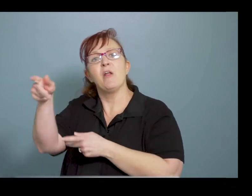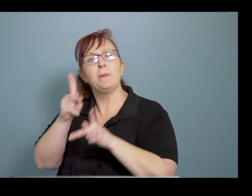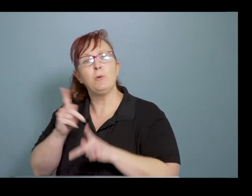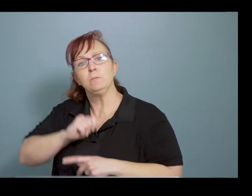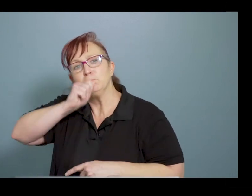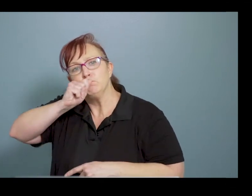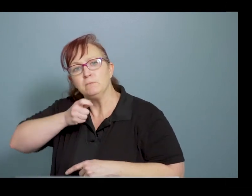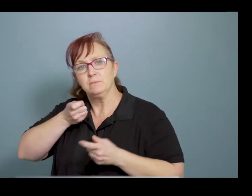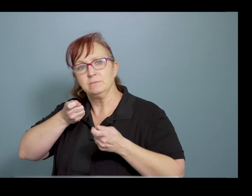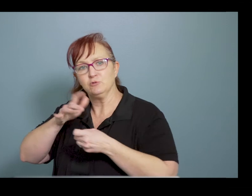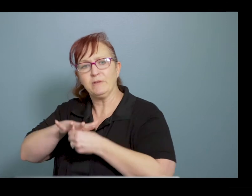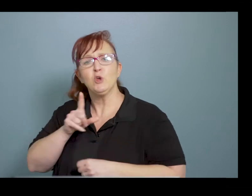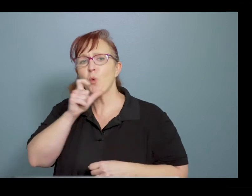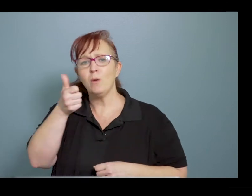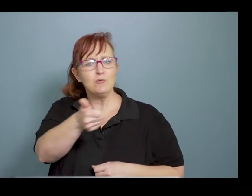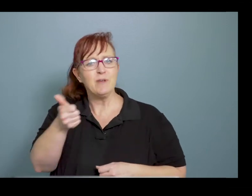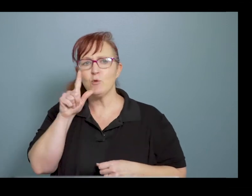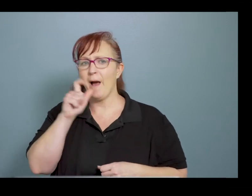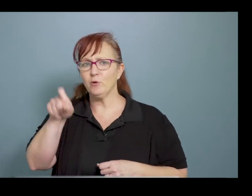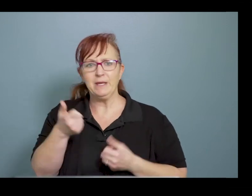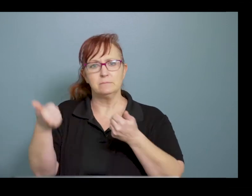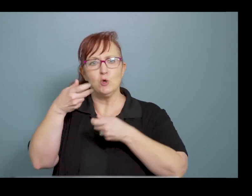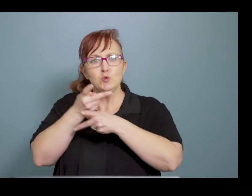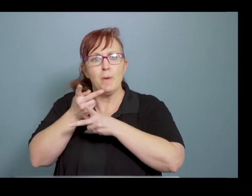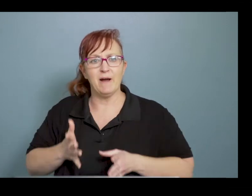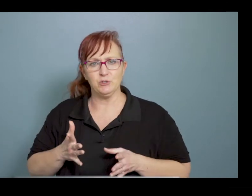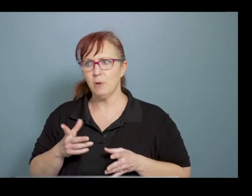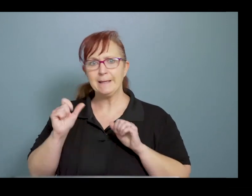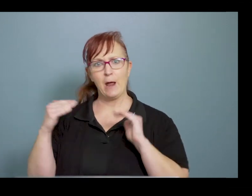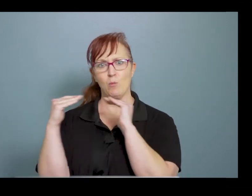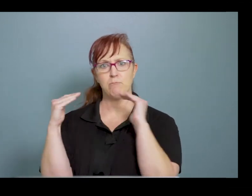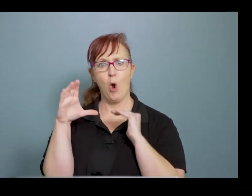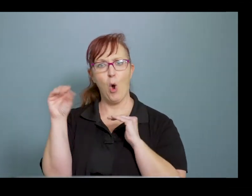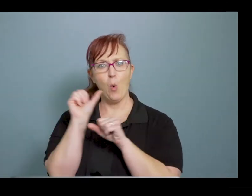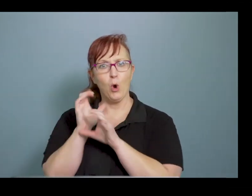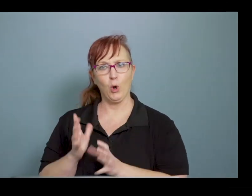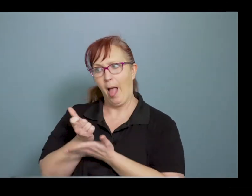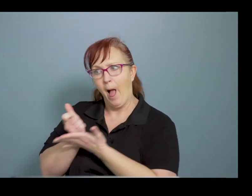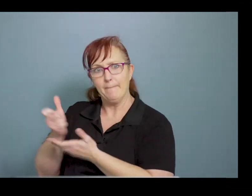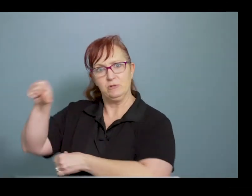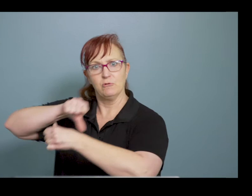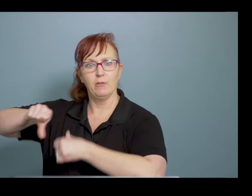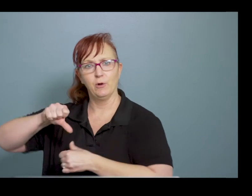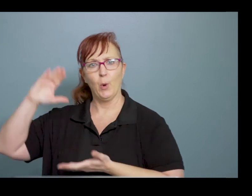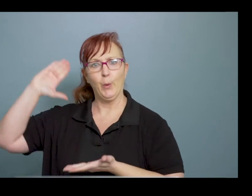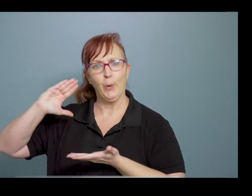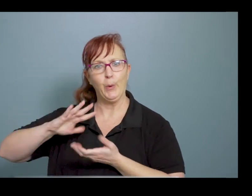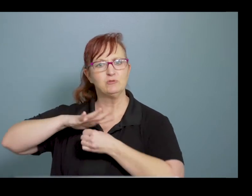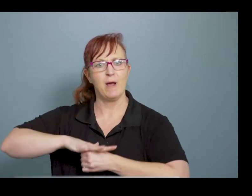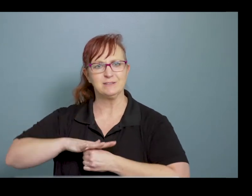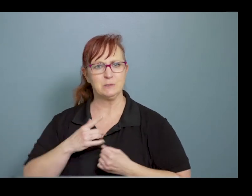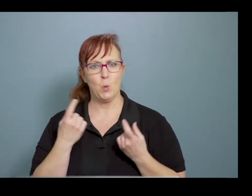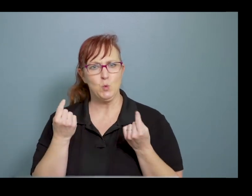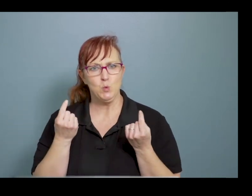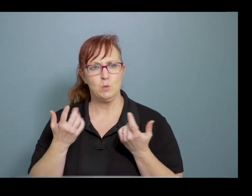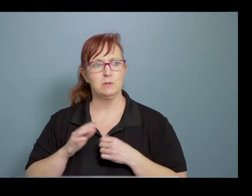in a different role. You don't have to be in a supervisory role. What can we be doing that way?